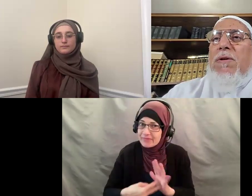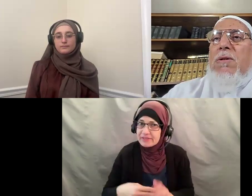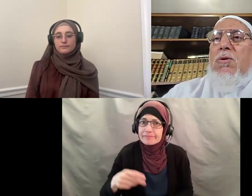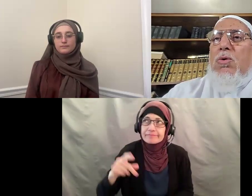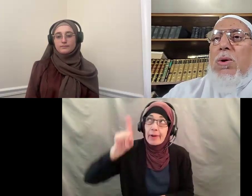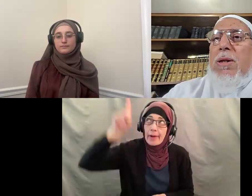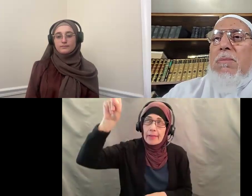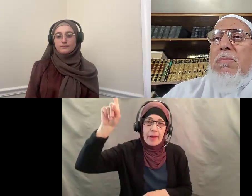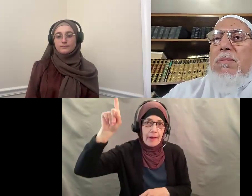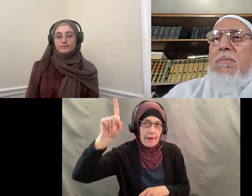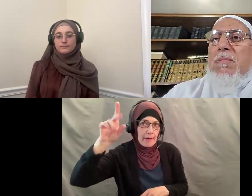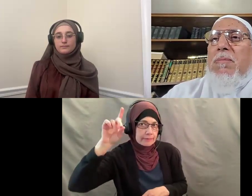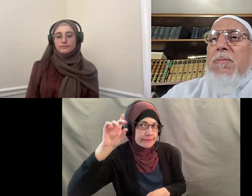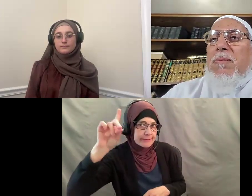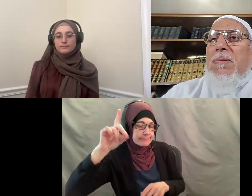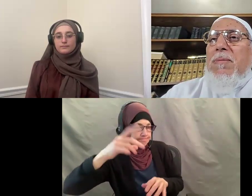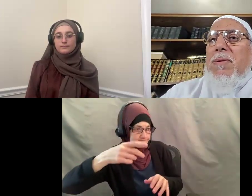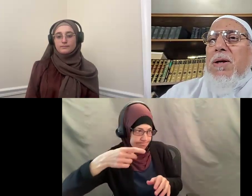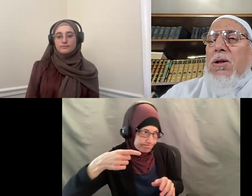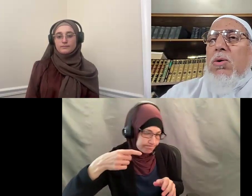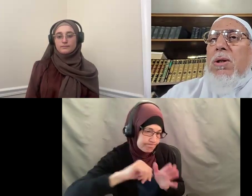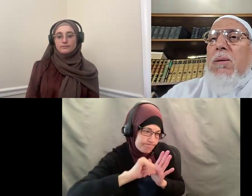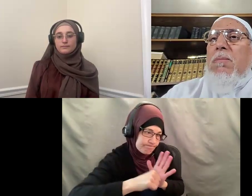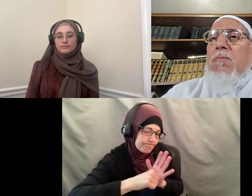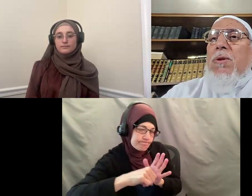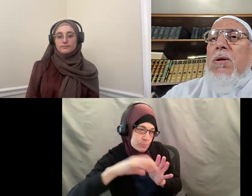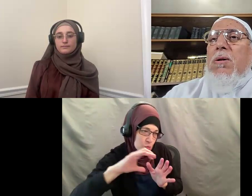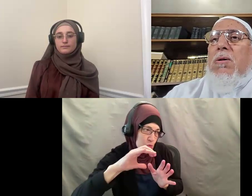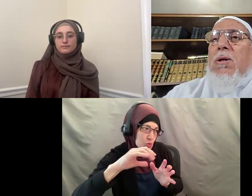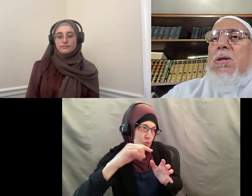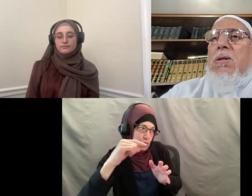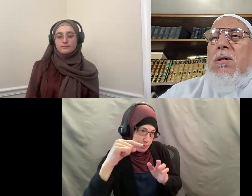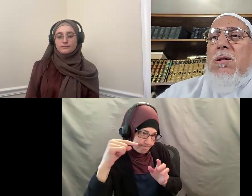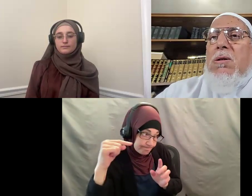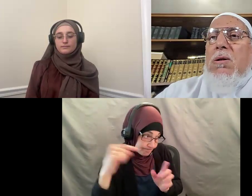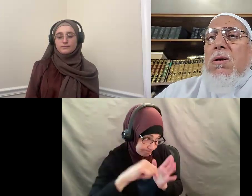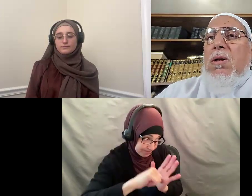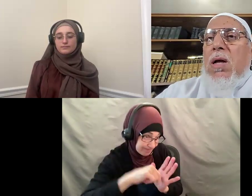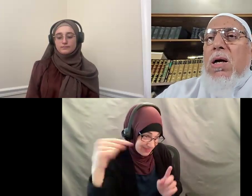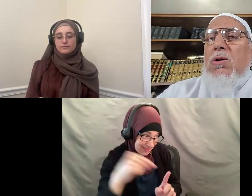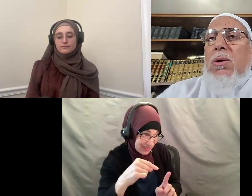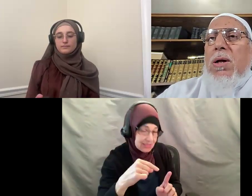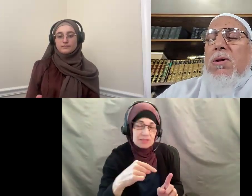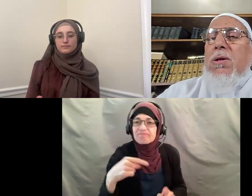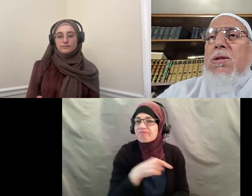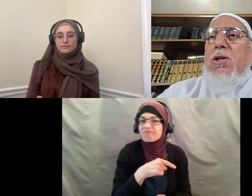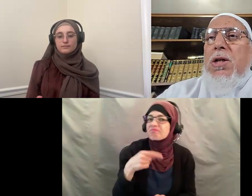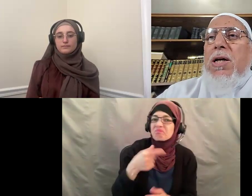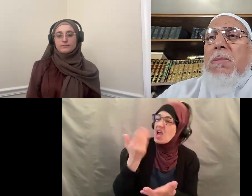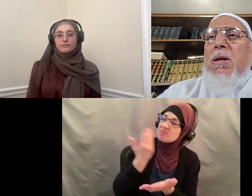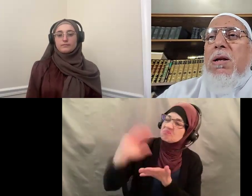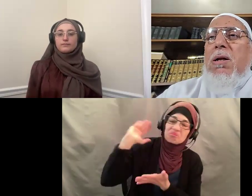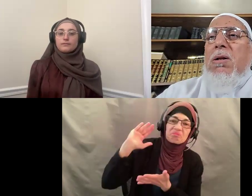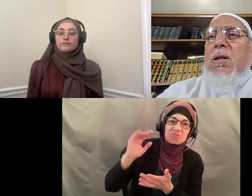the Prophet told them. He told them, this is Naqatullah, this is the